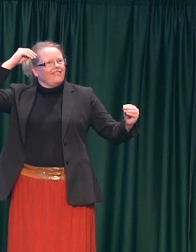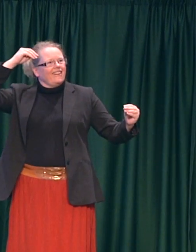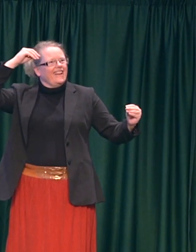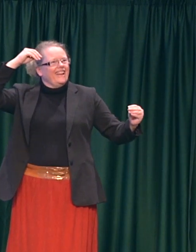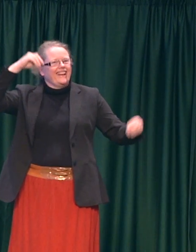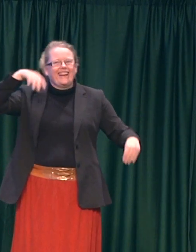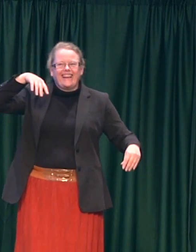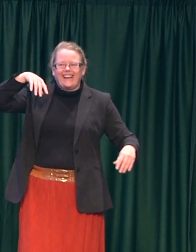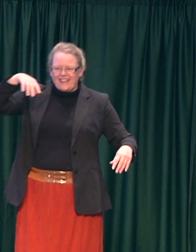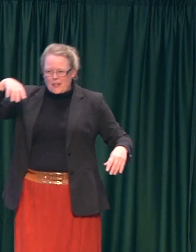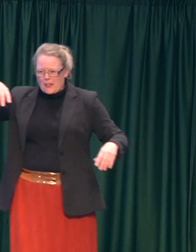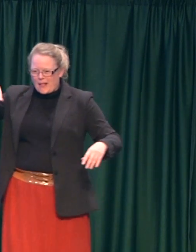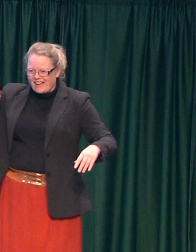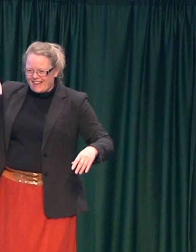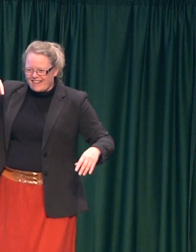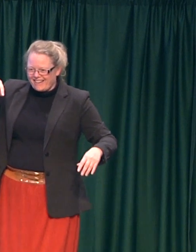please, I would love your interaction. Okay, now let me get back.